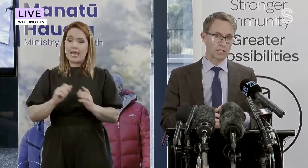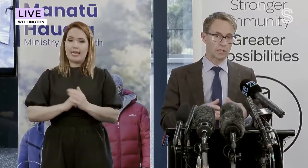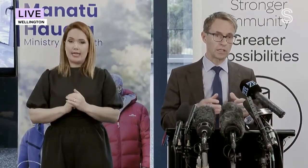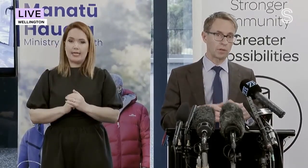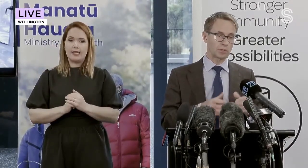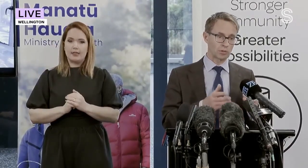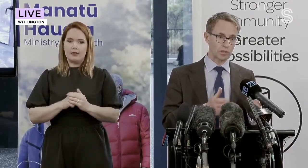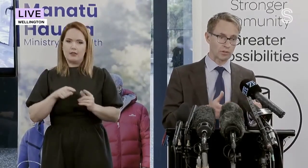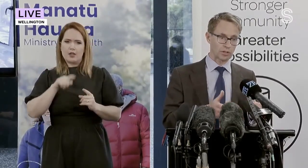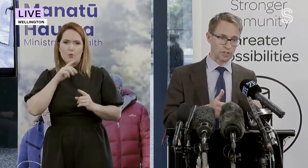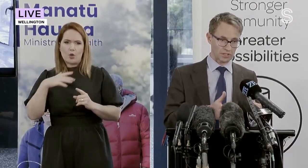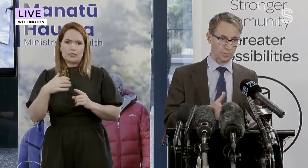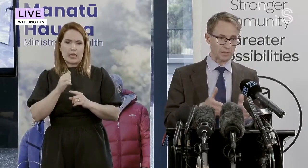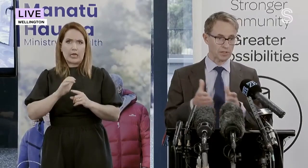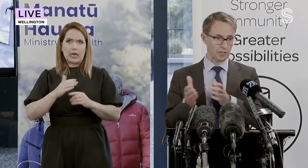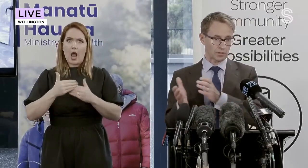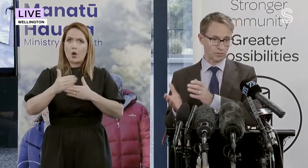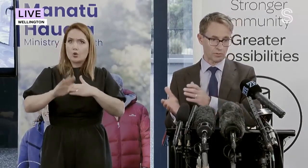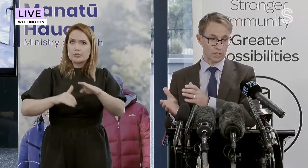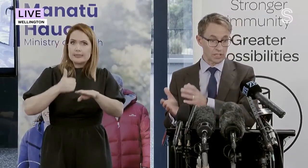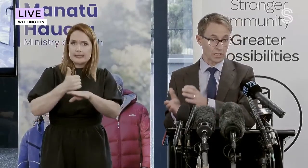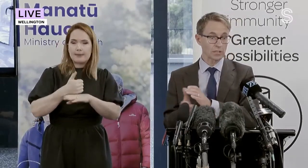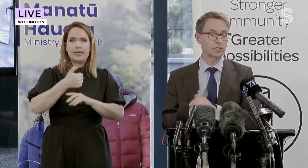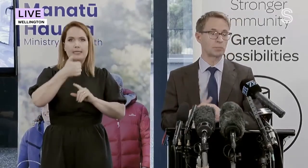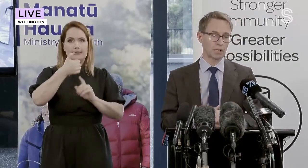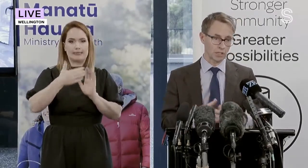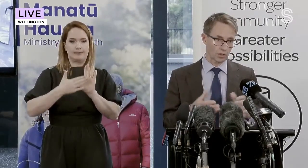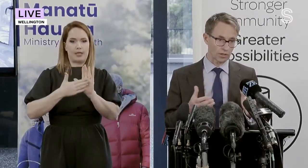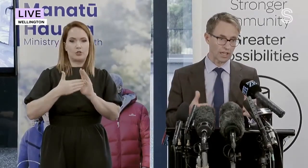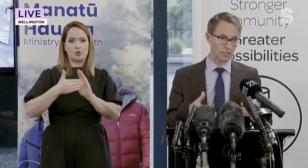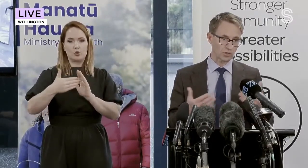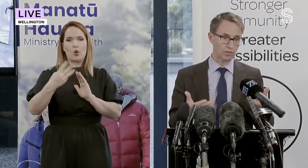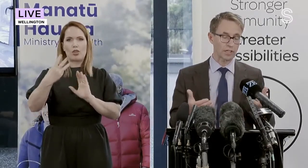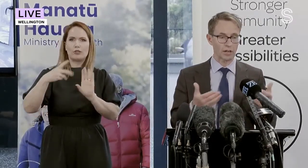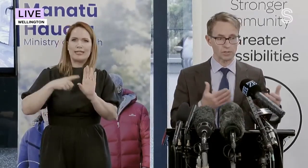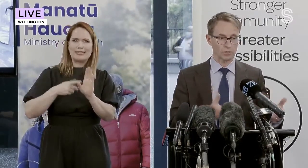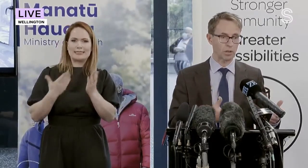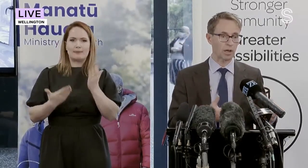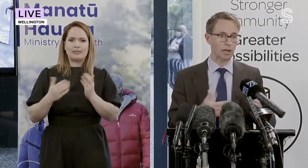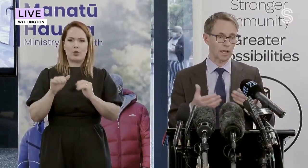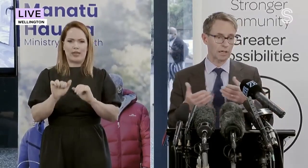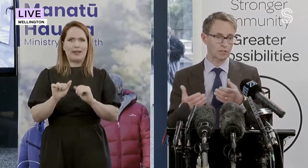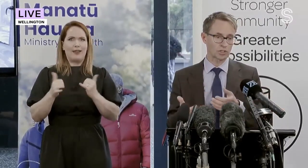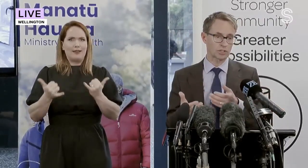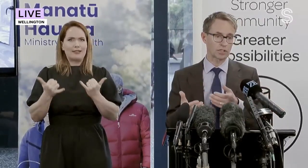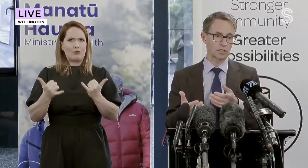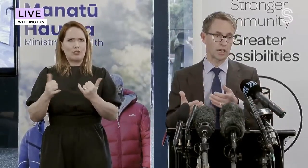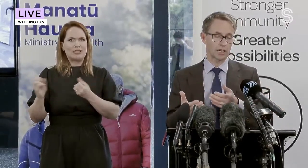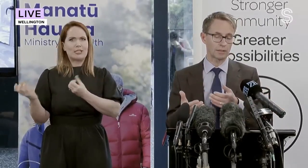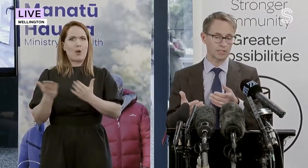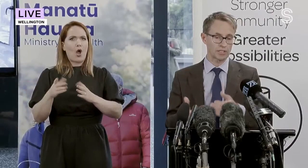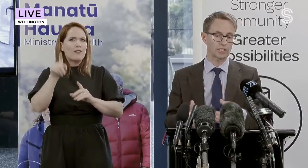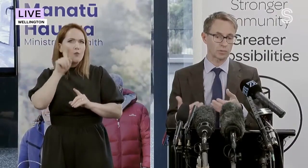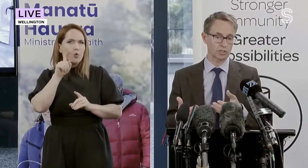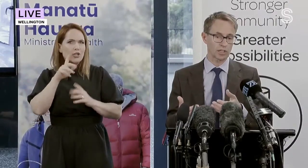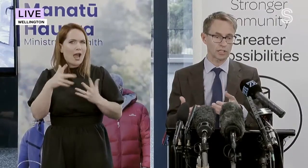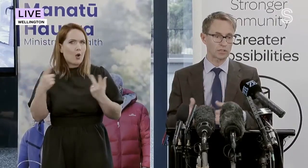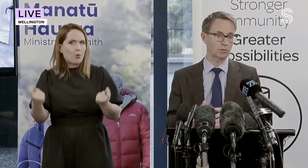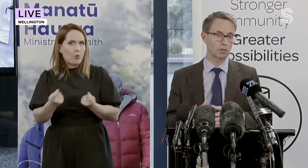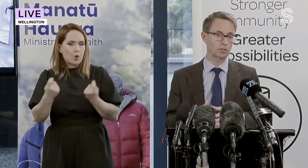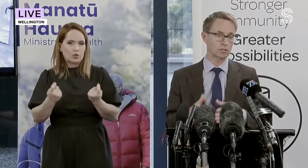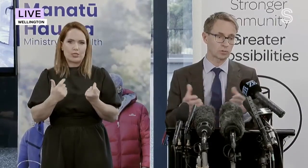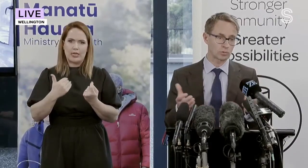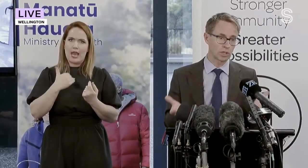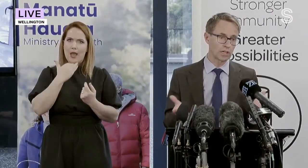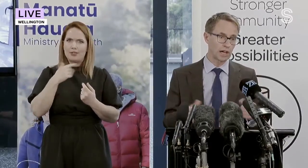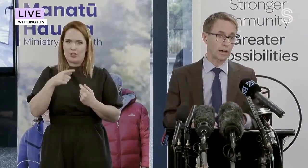will take anywhere between 6 months and 3 years, depending on the nature of their current supply and just the extent to which they need